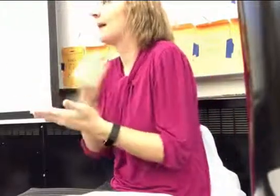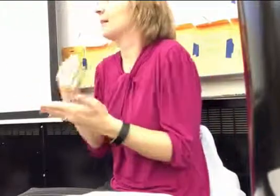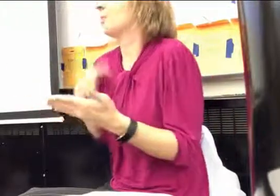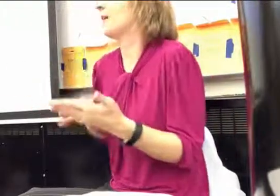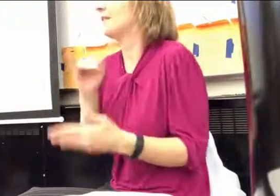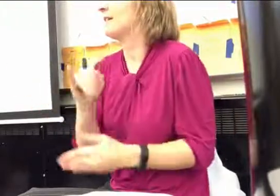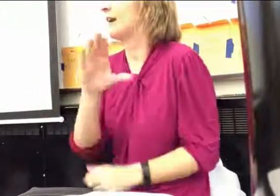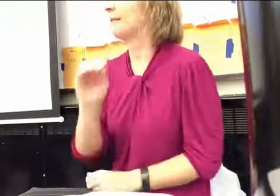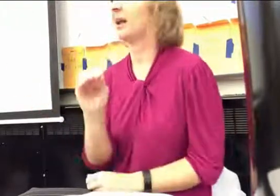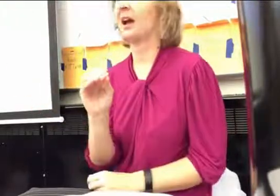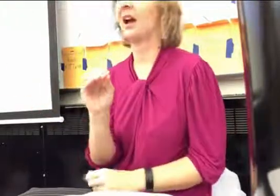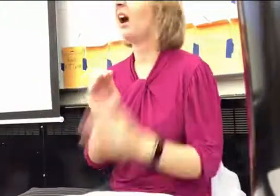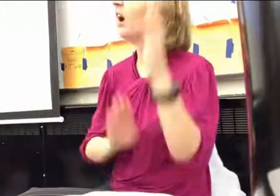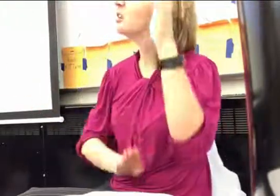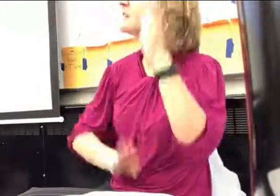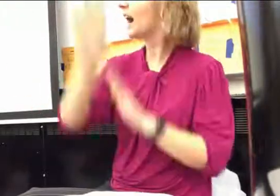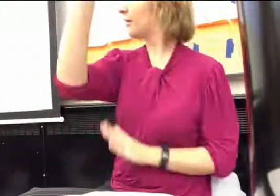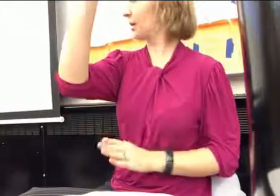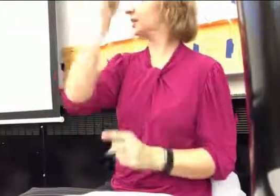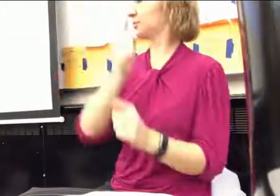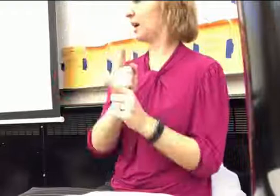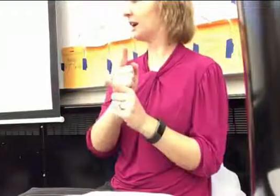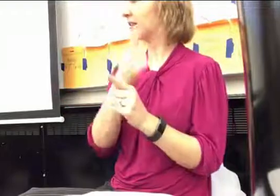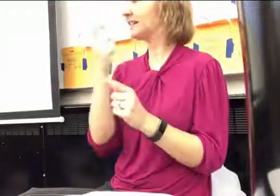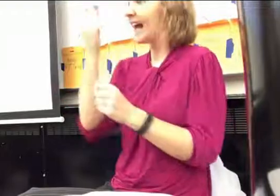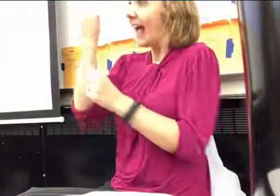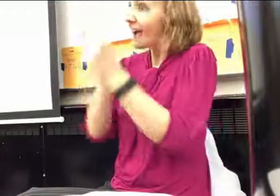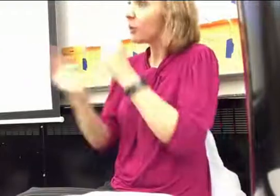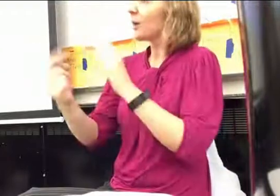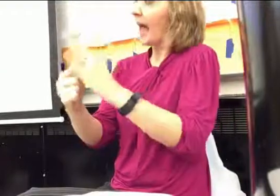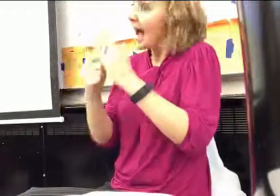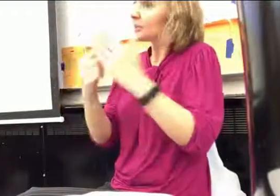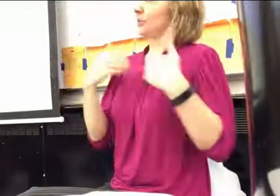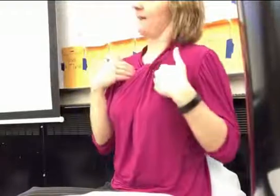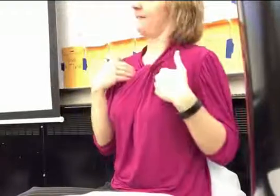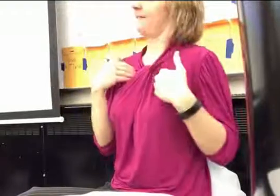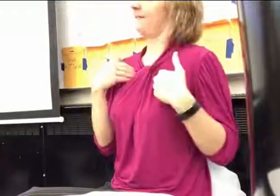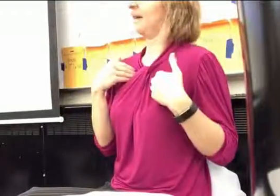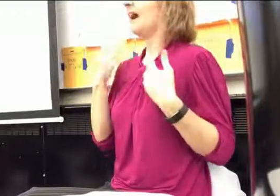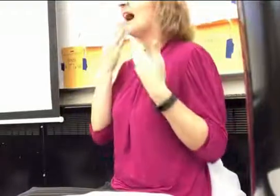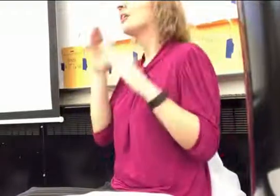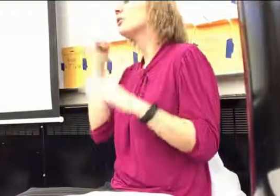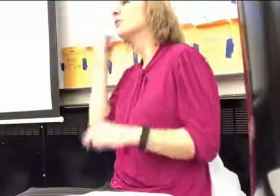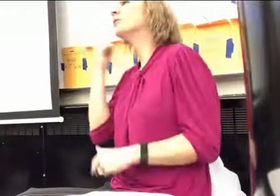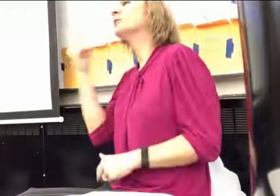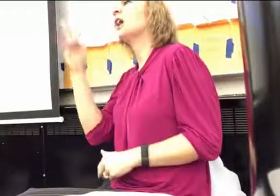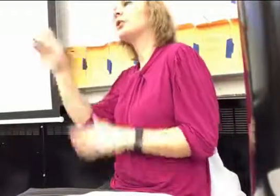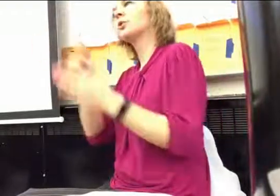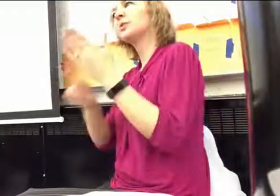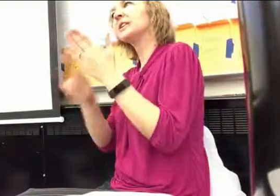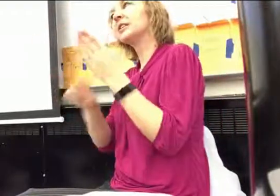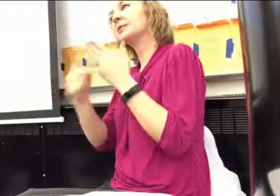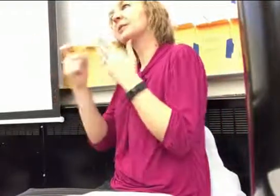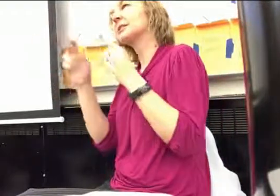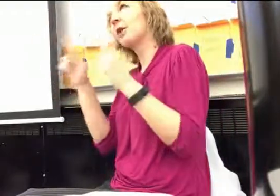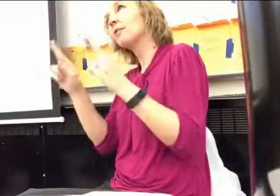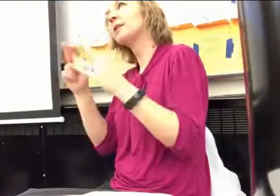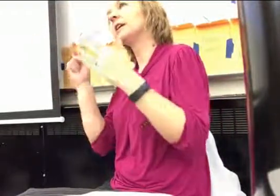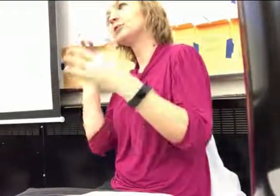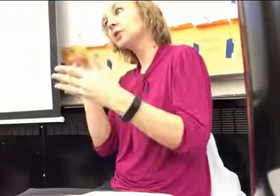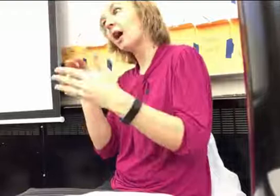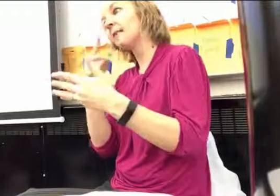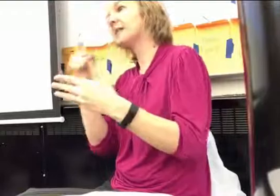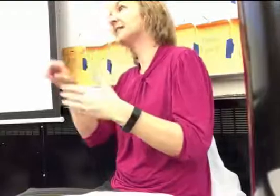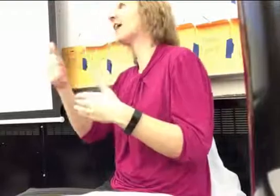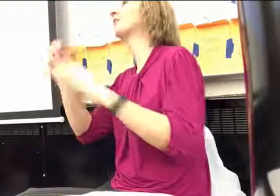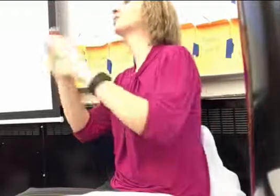company? It's going to be skyrocketing, right? Because everybody needs it. I don't know if you guys saw this in your research, because hopefully you did, because all the